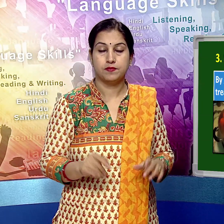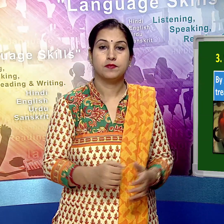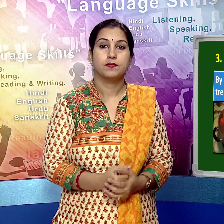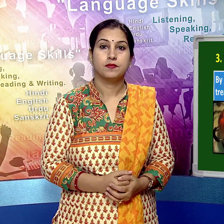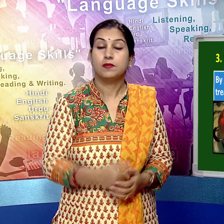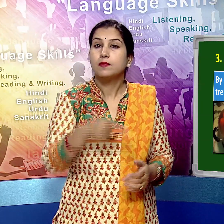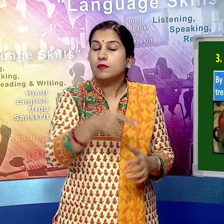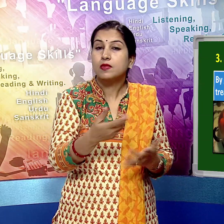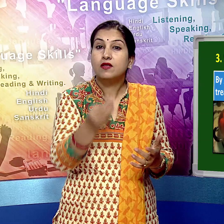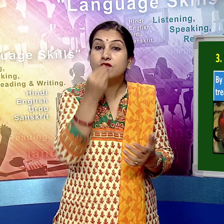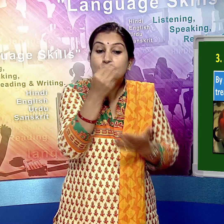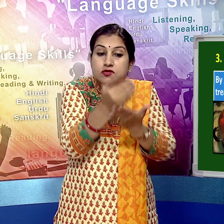of food preservation.